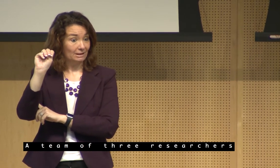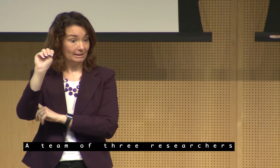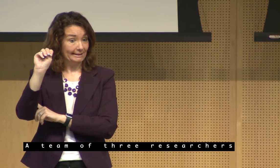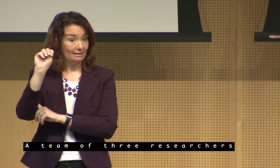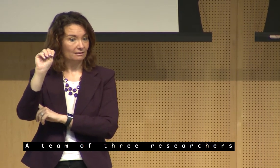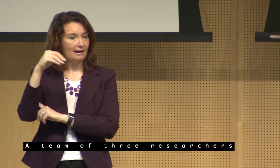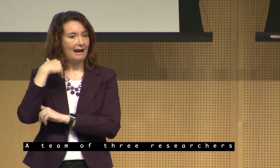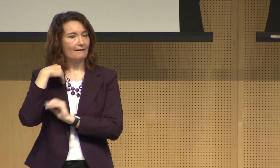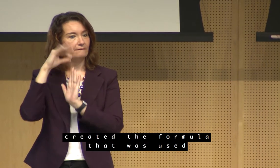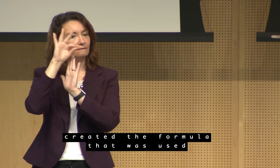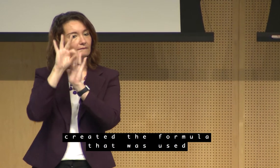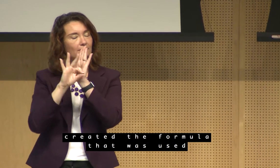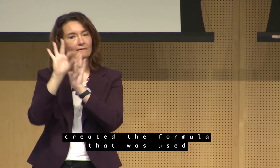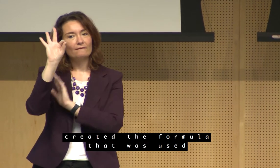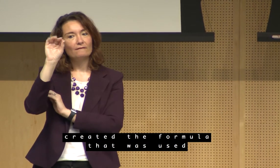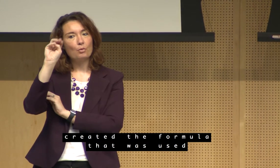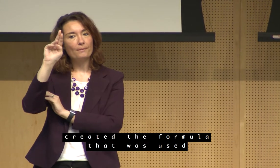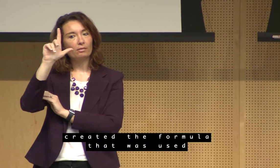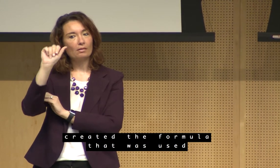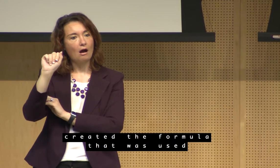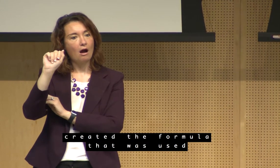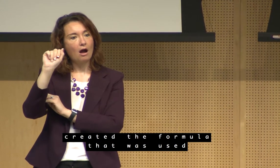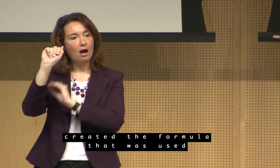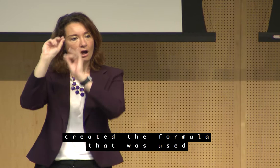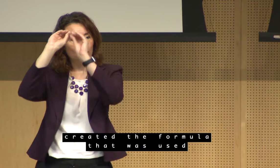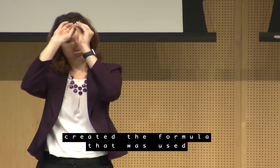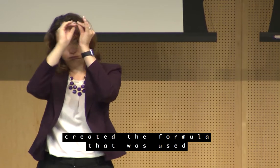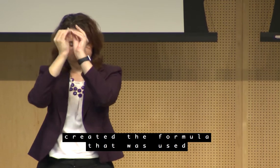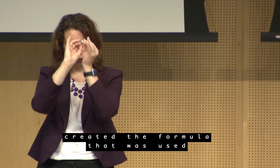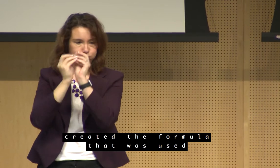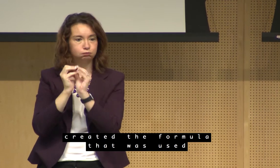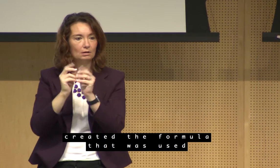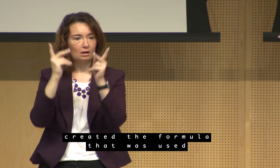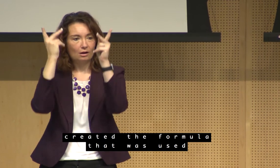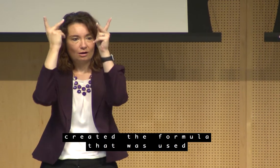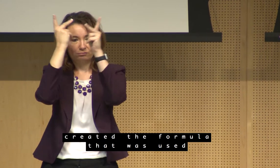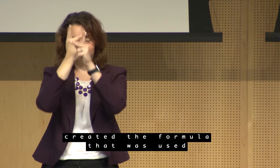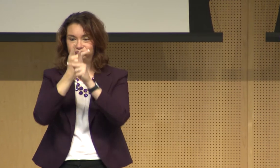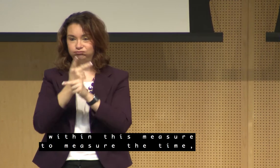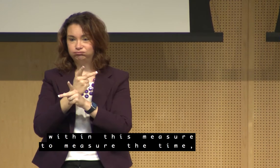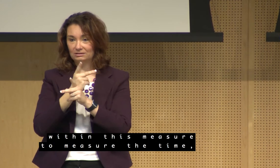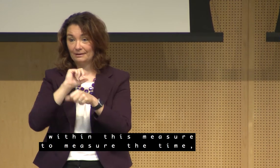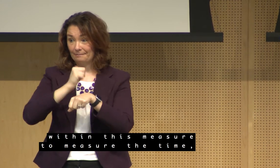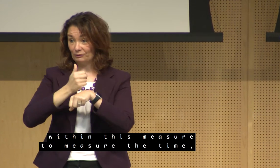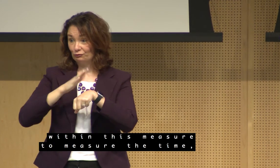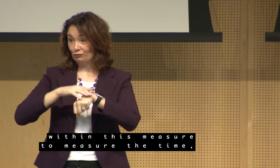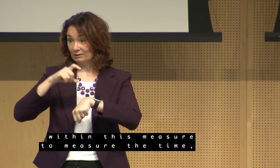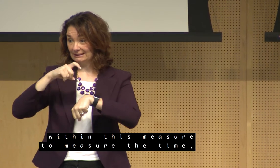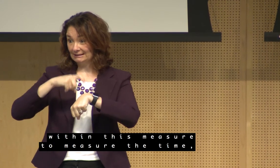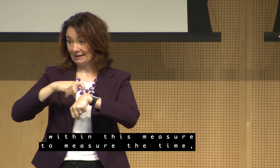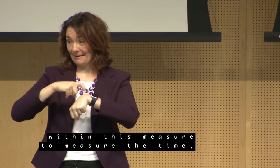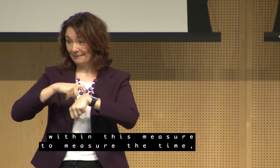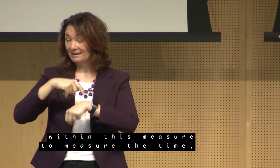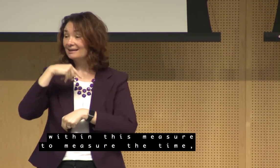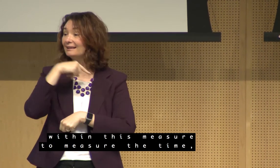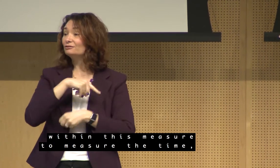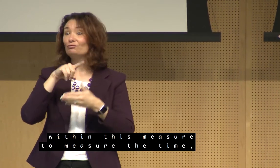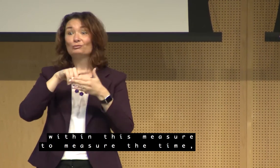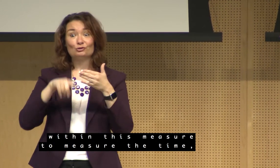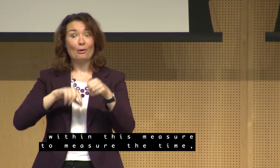researchers created the formula that was used within this measure to measure the time, and